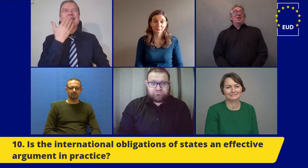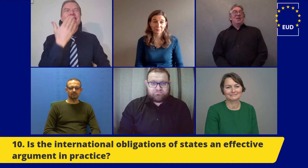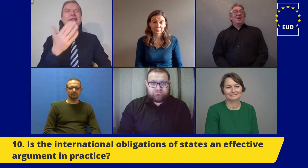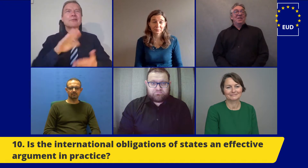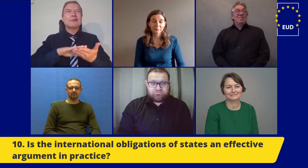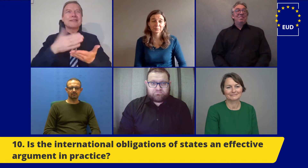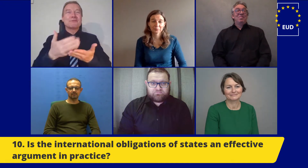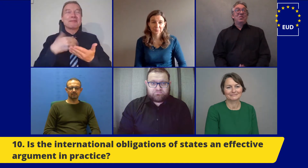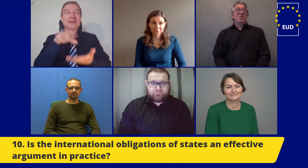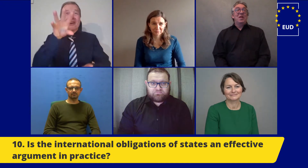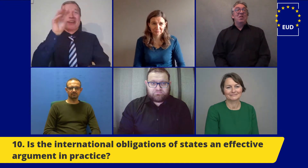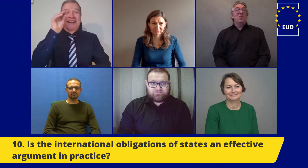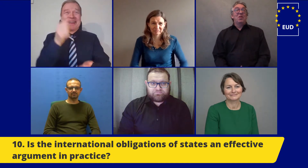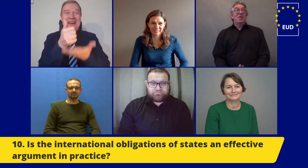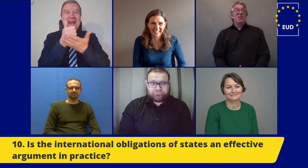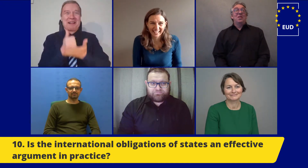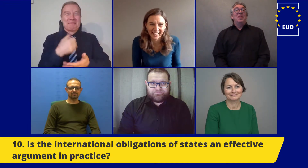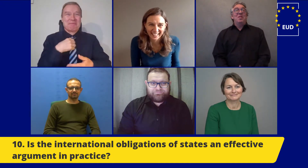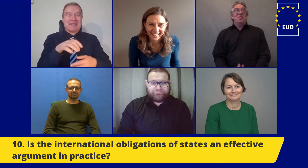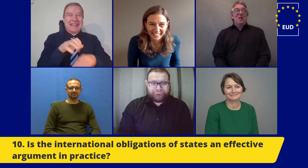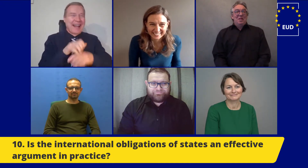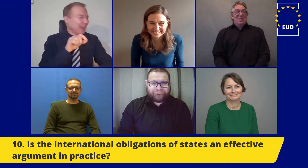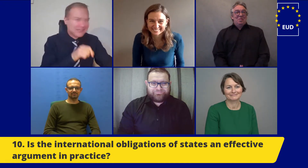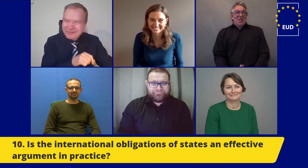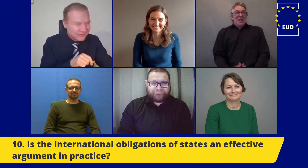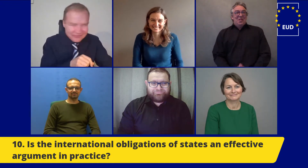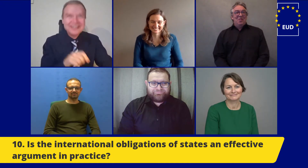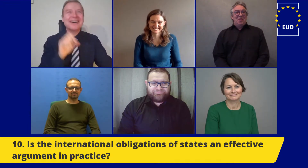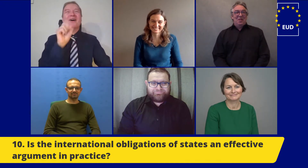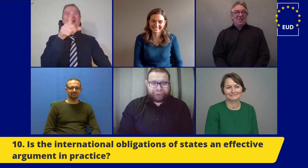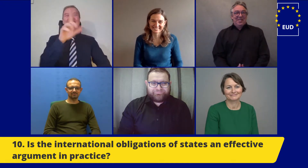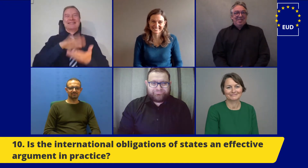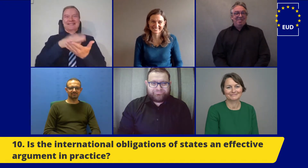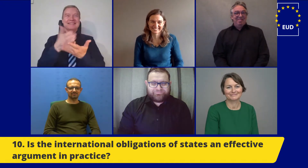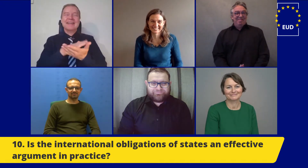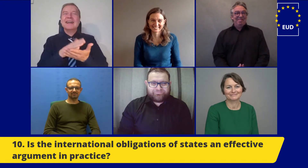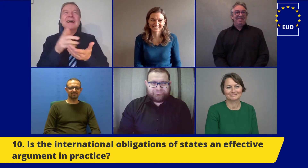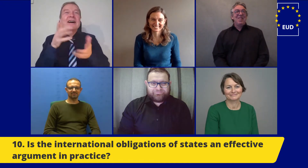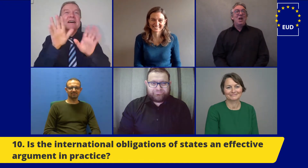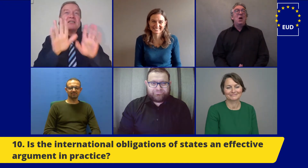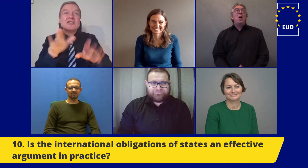Aha. Thank you for the question, and thank you for the interpretation of the question.